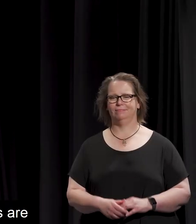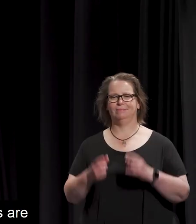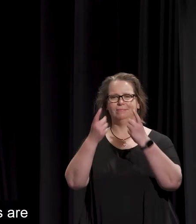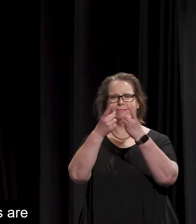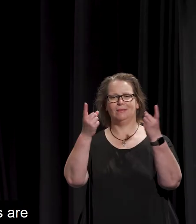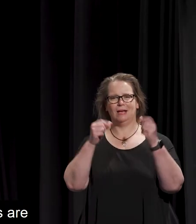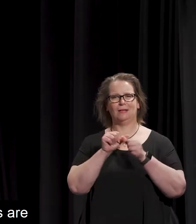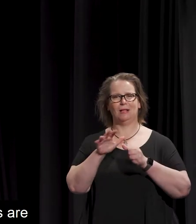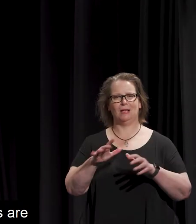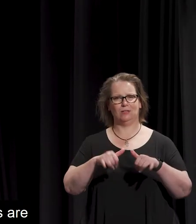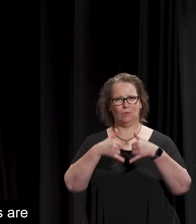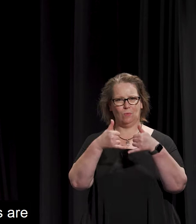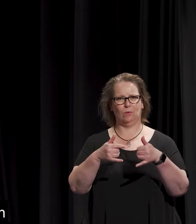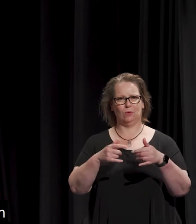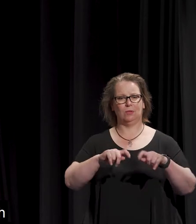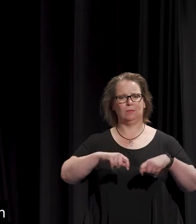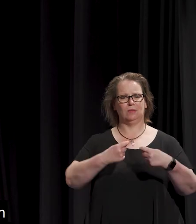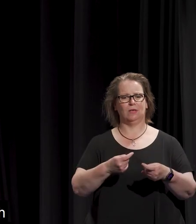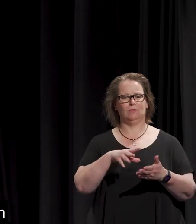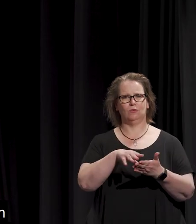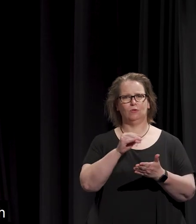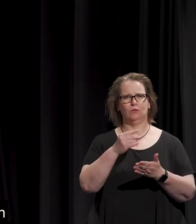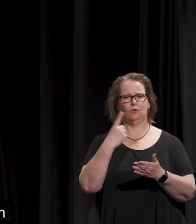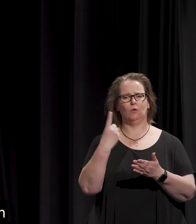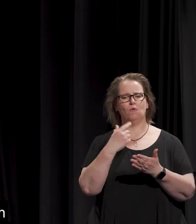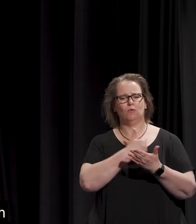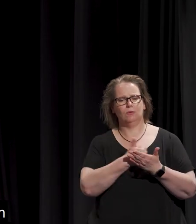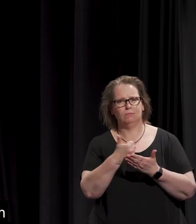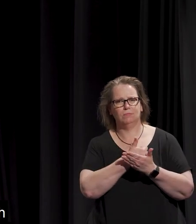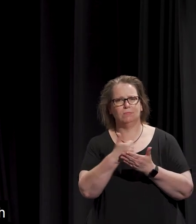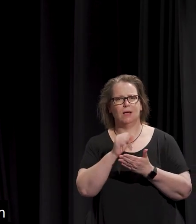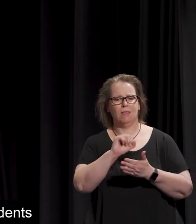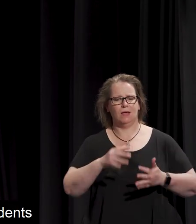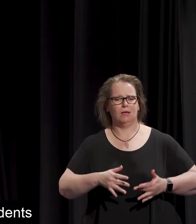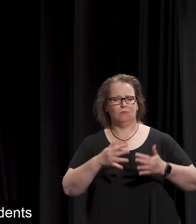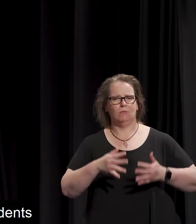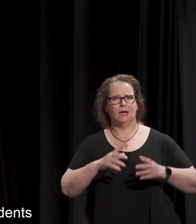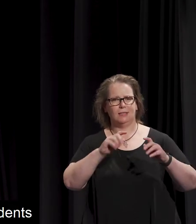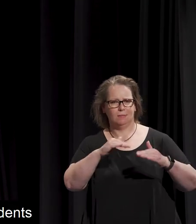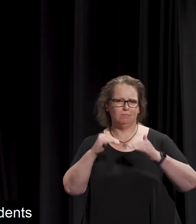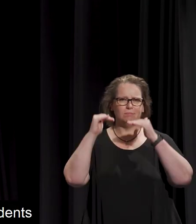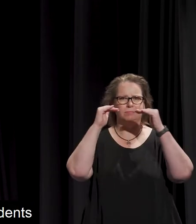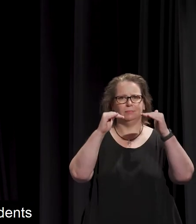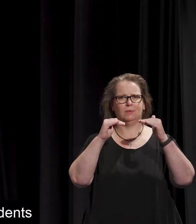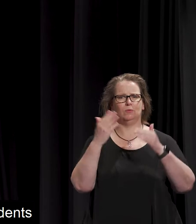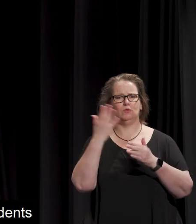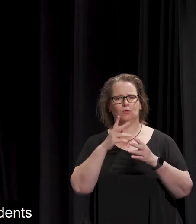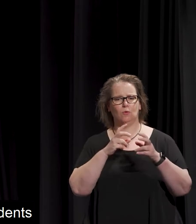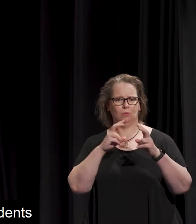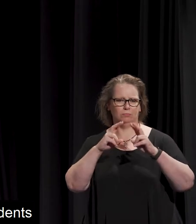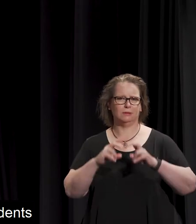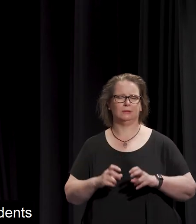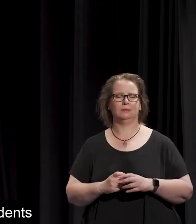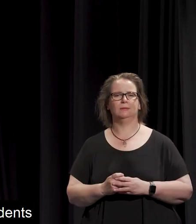Academic Excellence Awards are presented to students who have achieved consistently high grades in their school-based assessment tasks. These